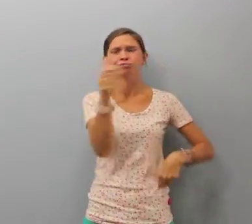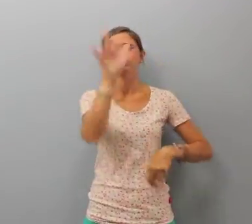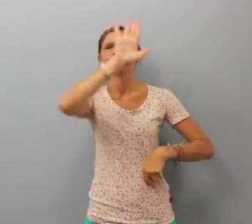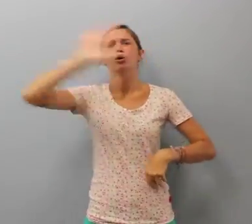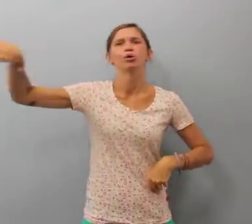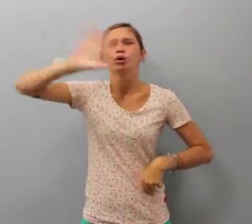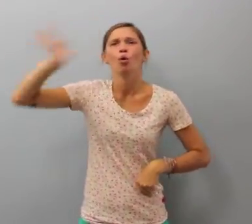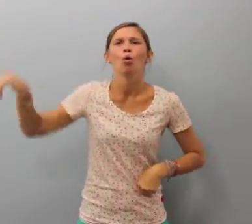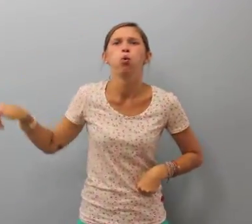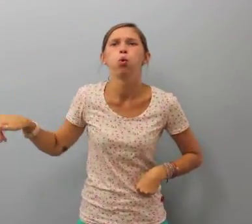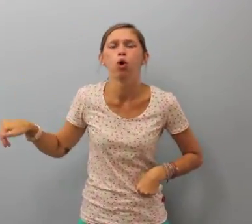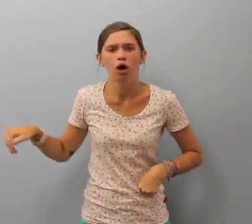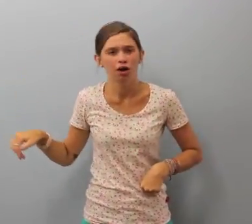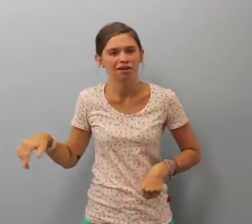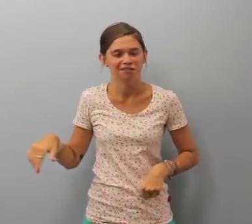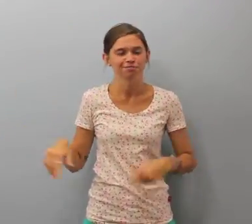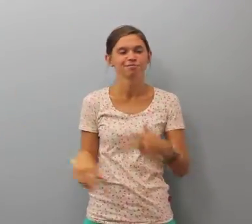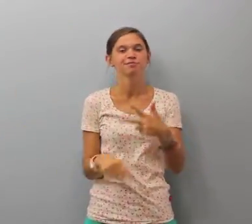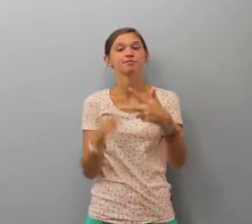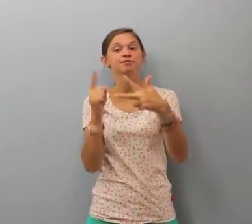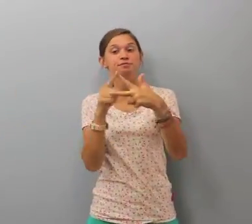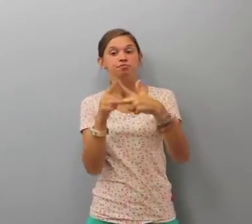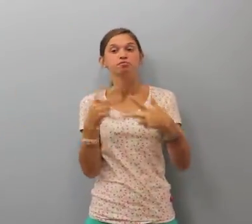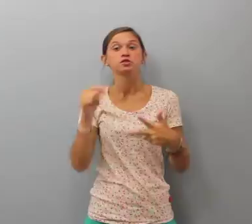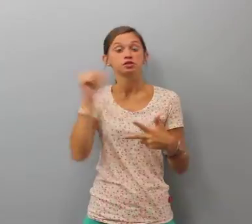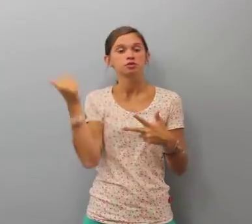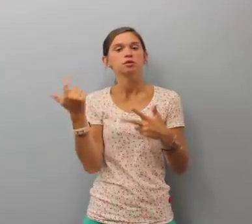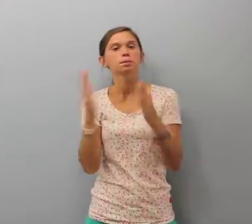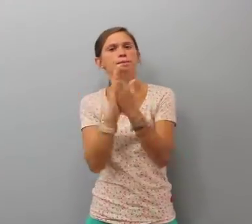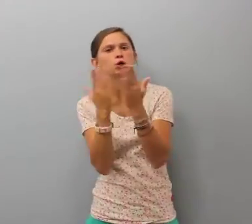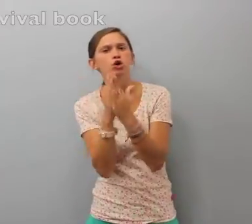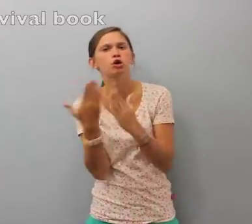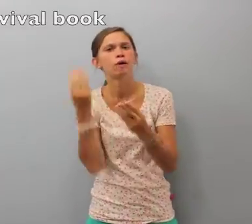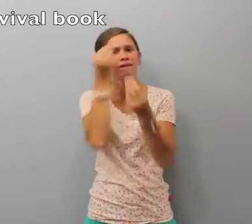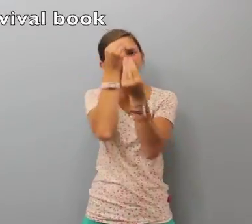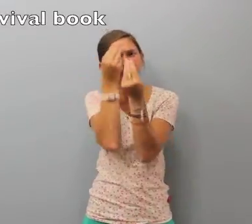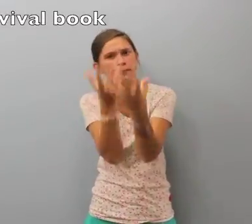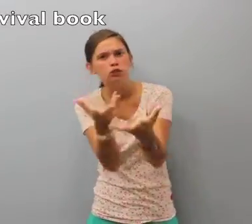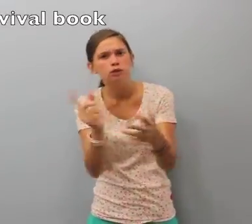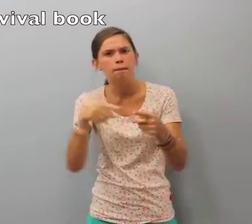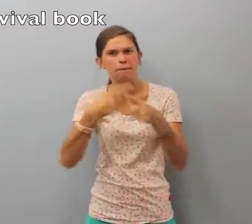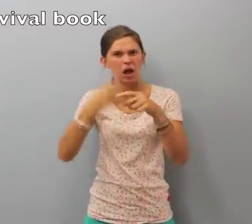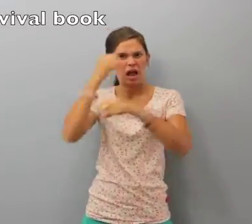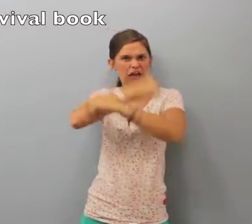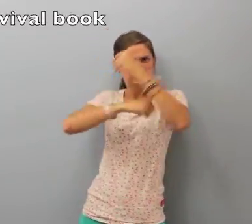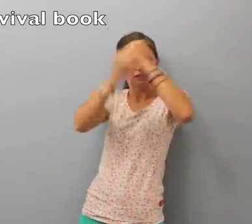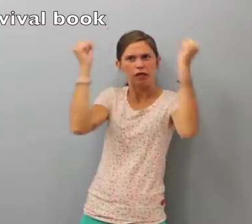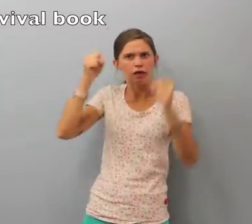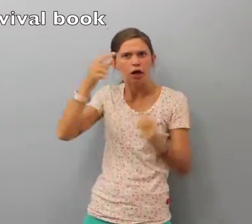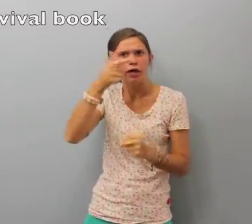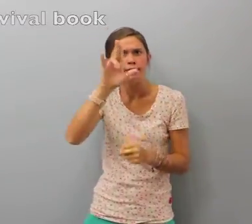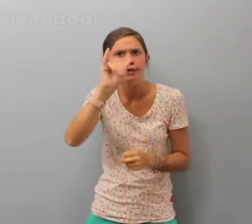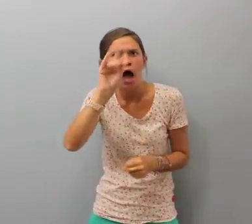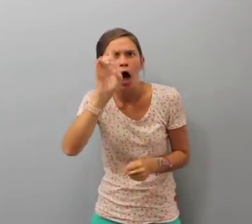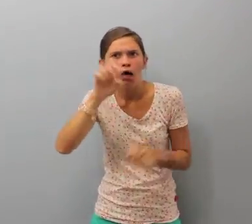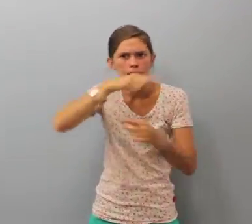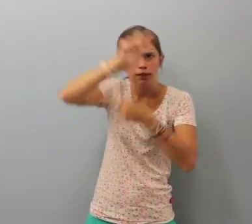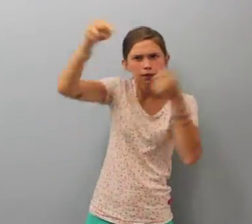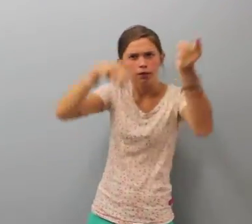spider webs. He doesn't want to walk through those spider webs. Number 2 is that he would want a survival book,